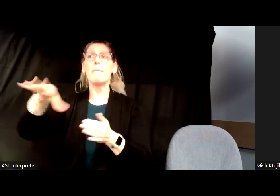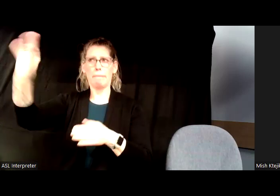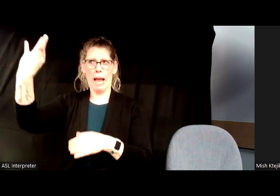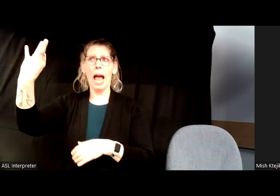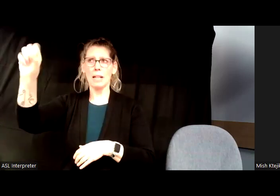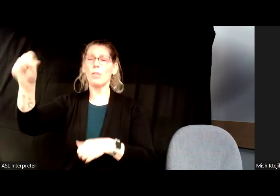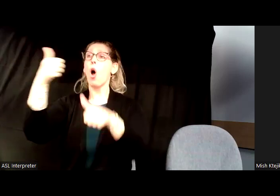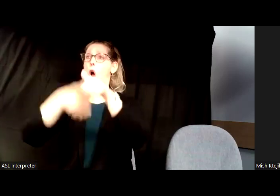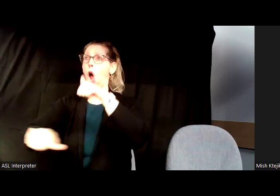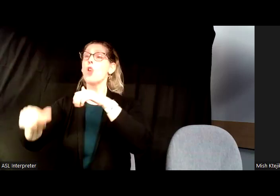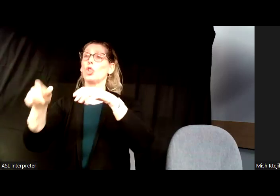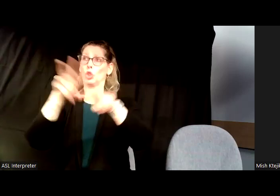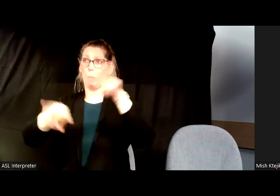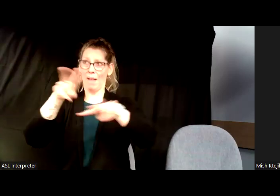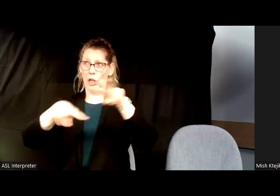under supervisory.